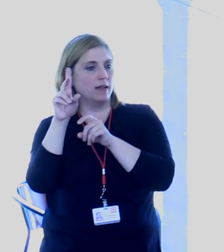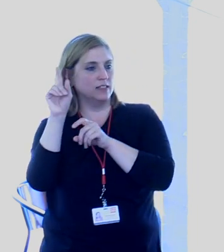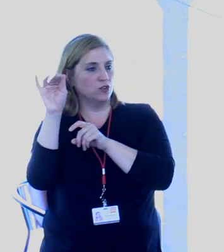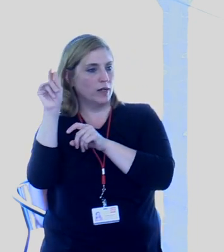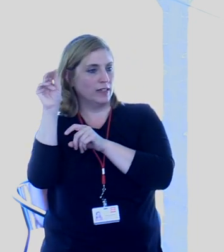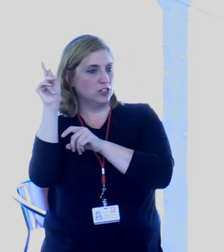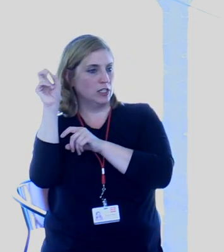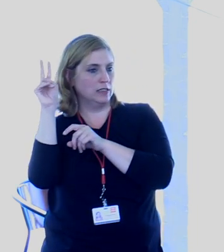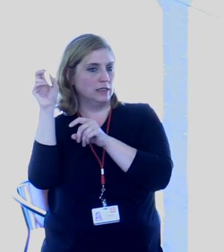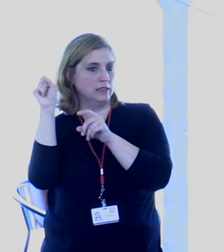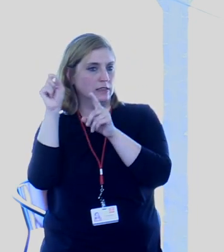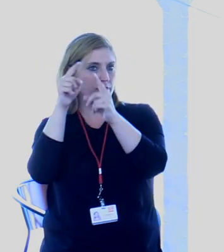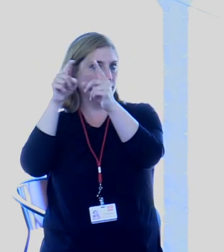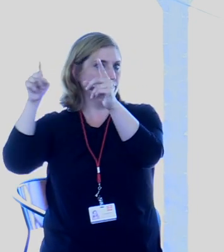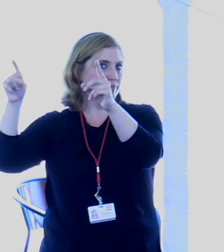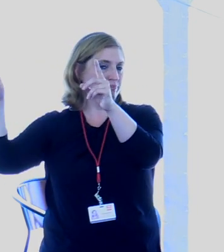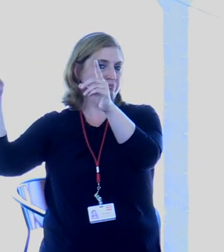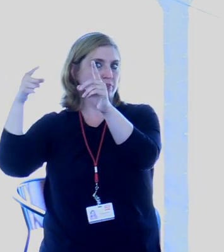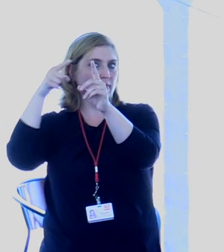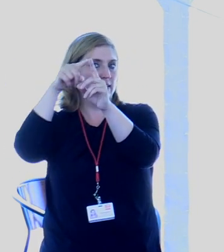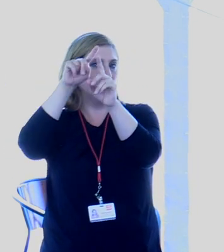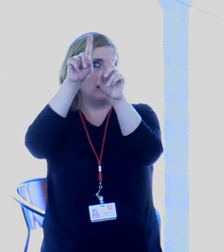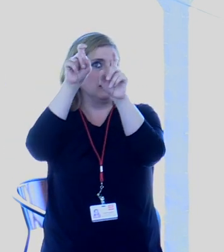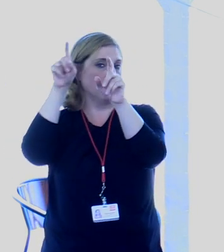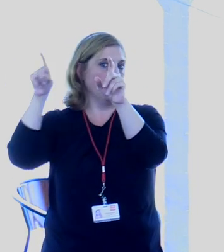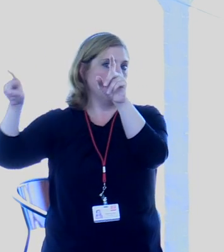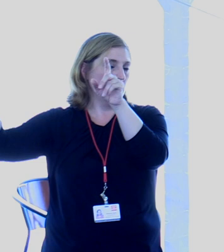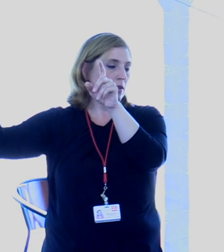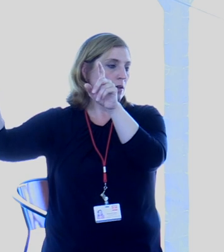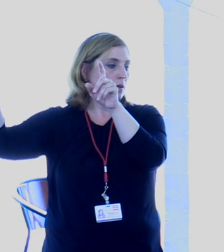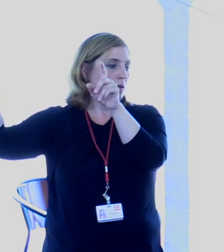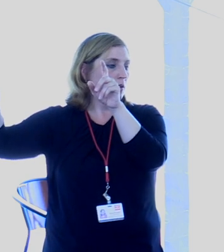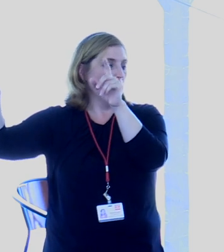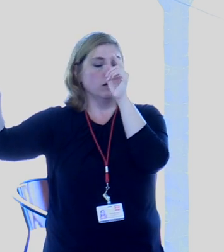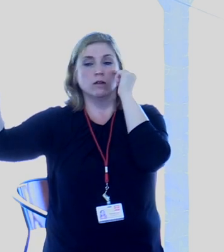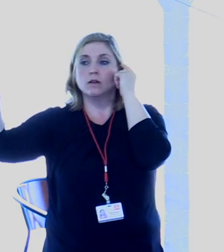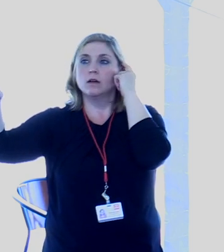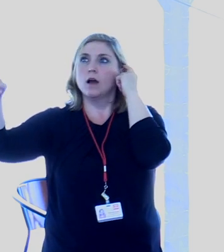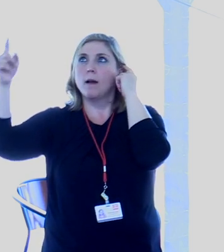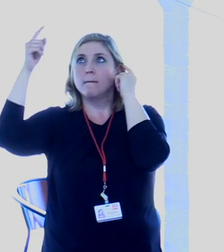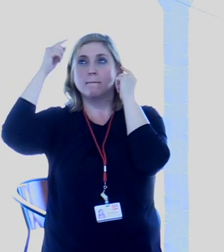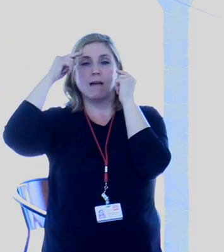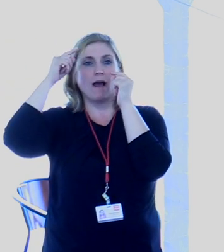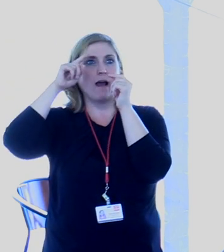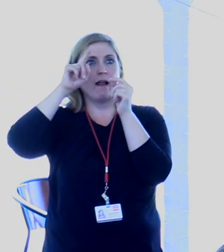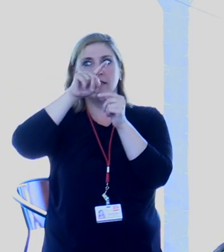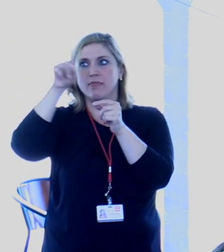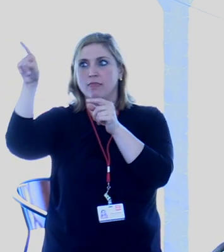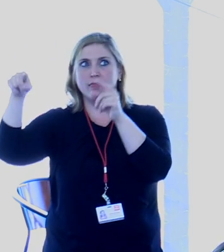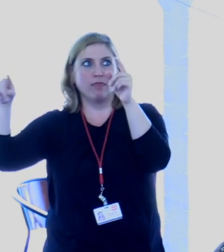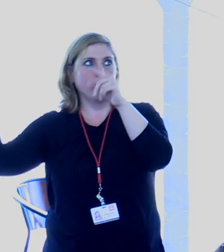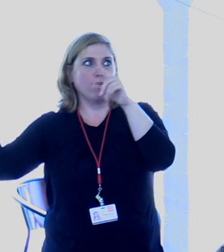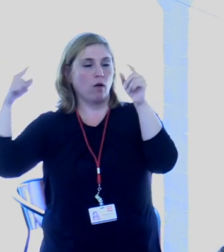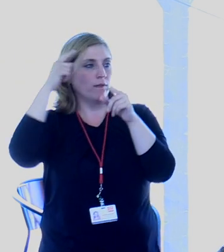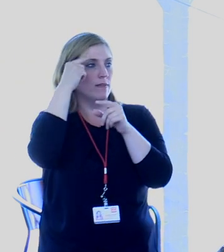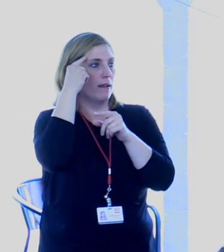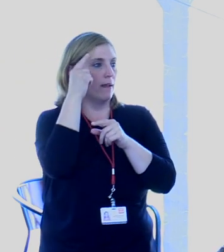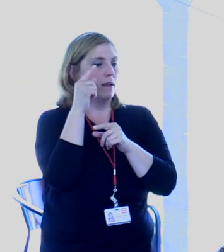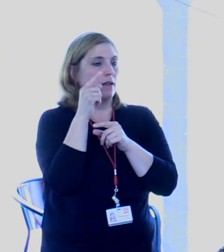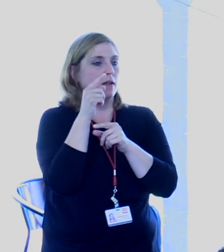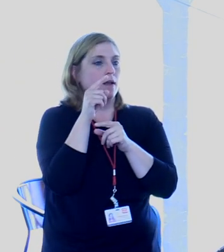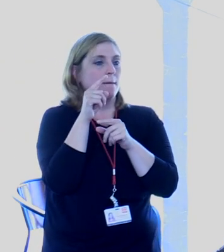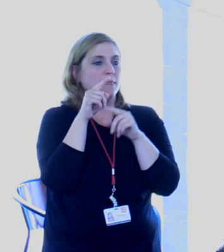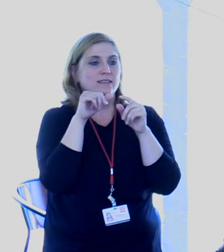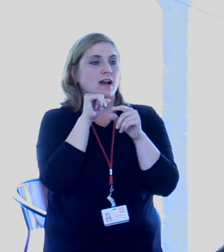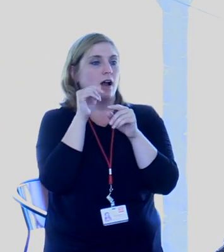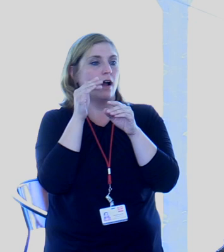distractions, okay? This is something that we all experience in prayer, okay? Our mind is everywhere else, okay? It's everywhere else